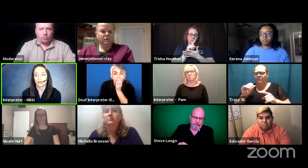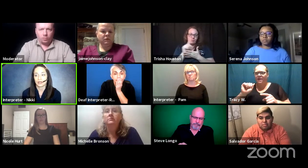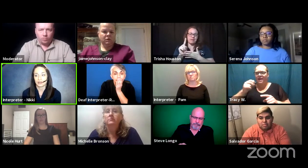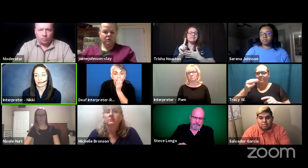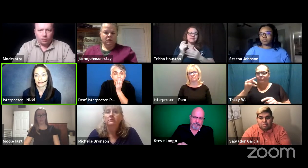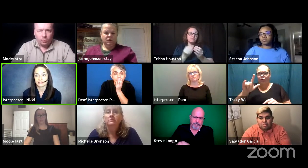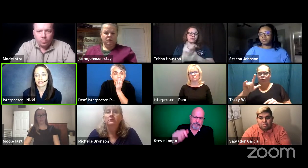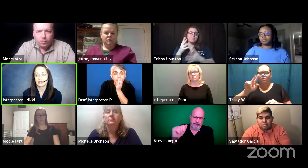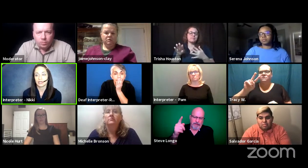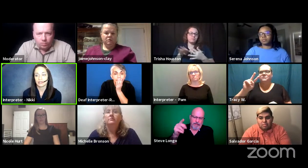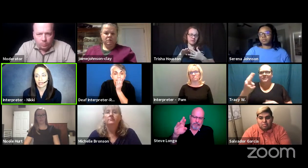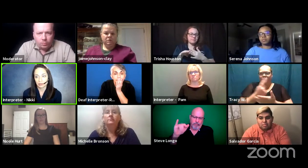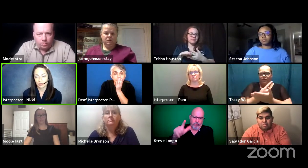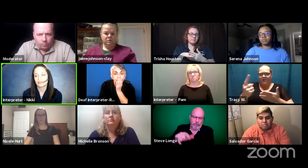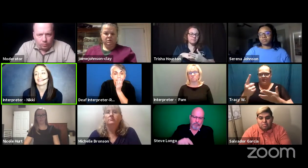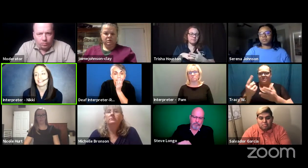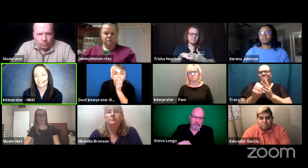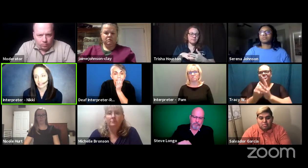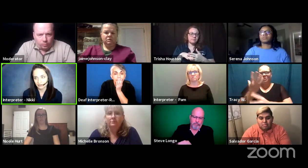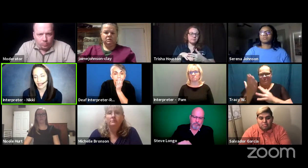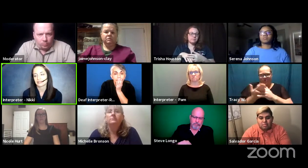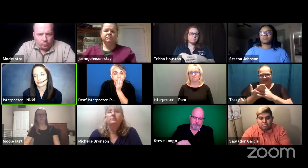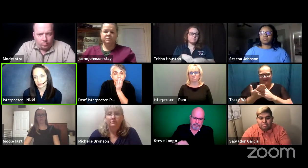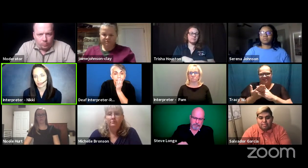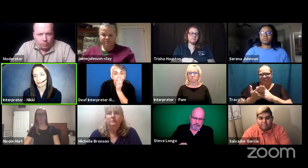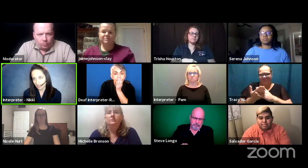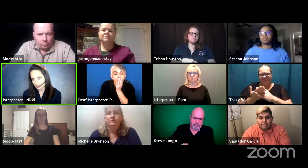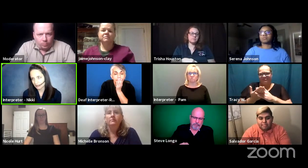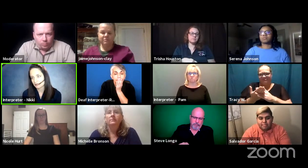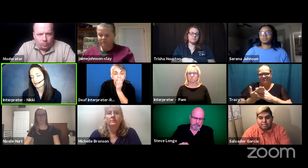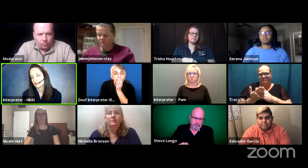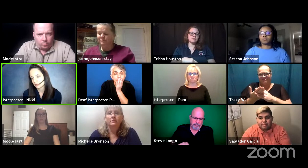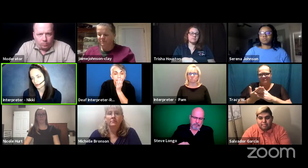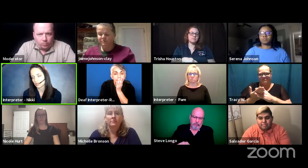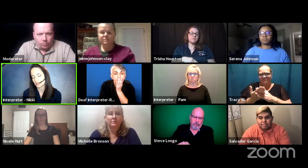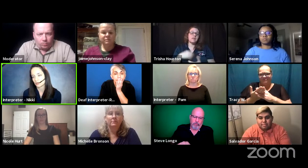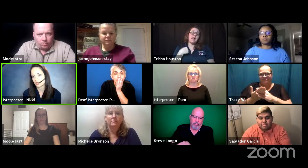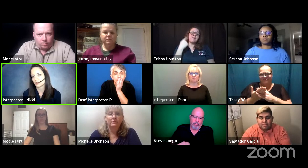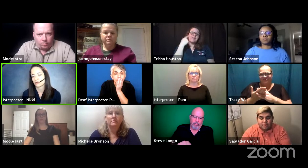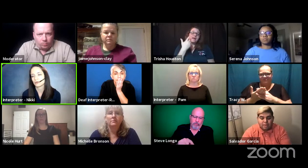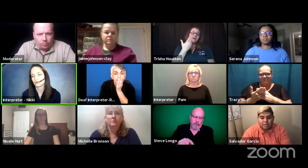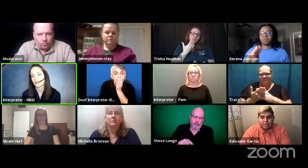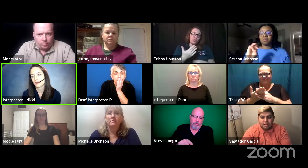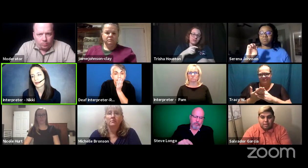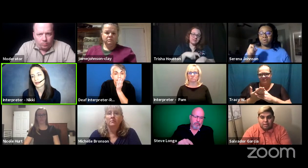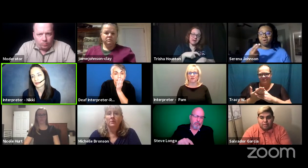Okay, the second week of April is in fact spring break. Duly noted, Nicole.